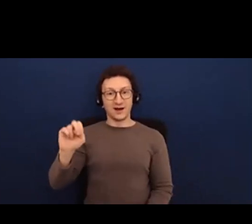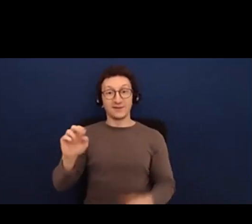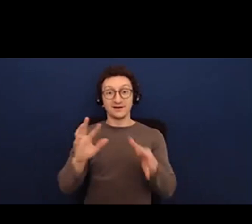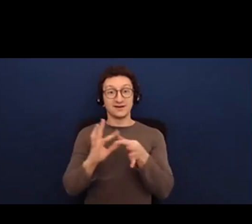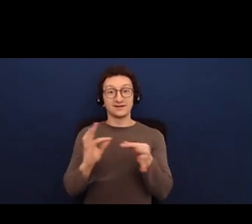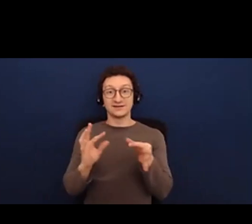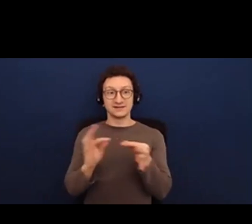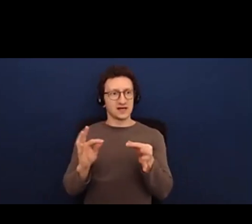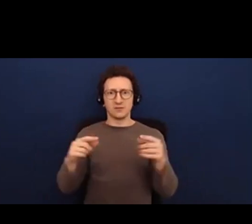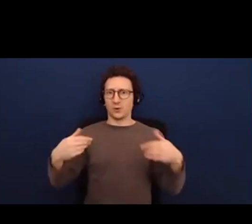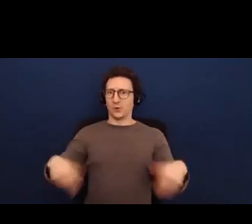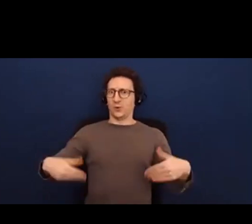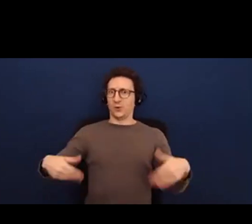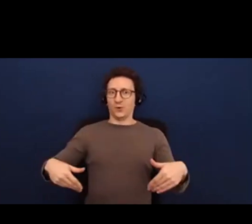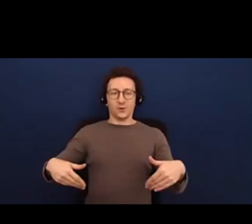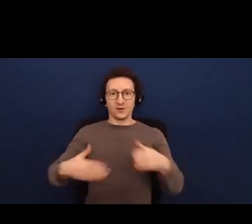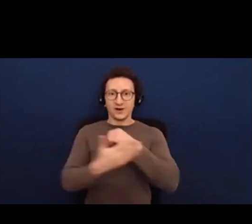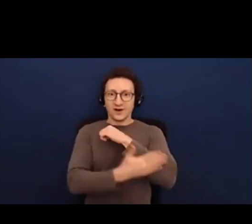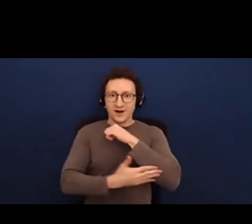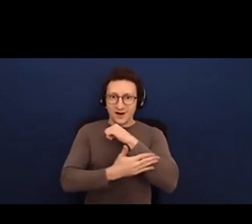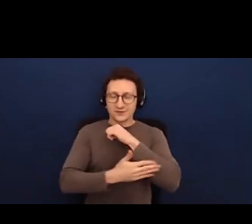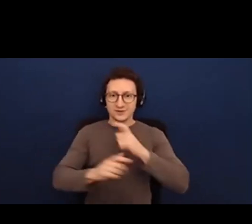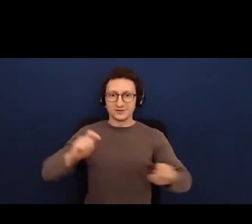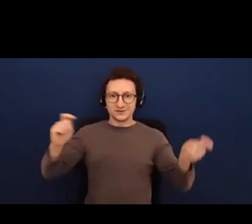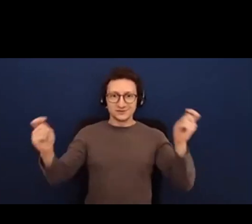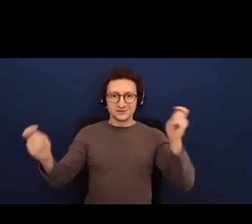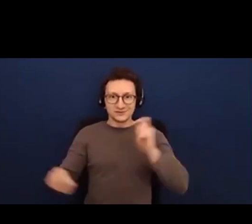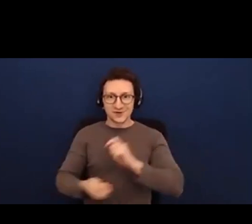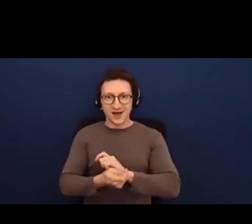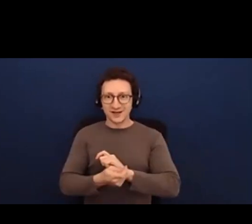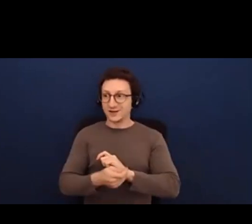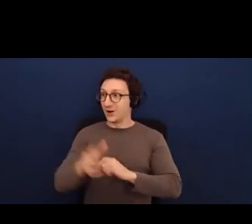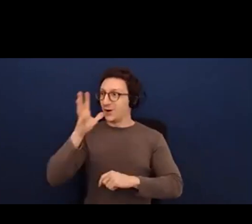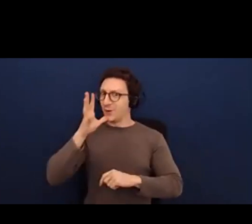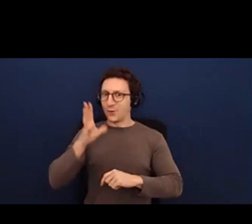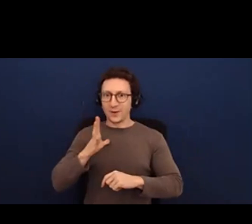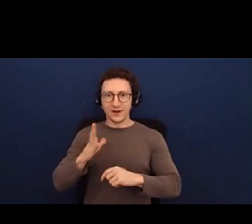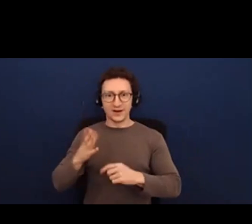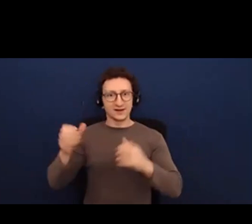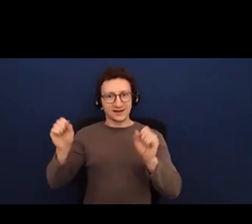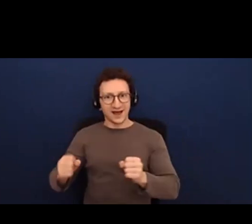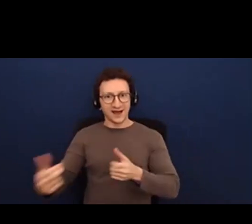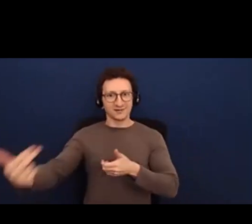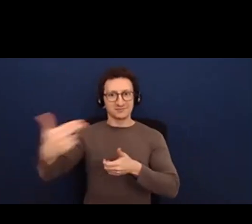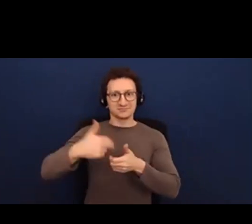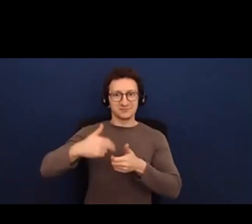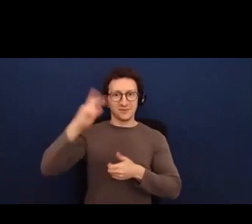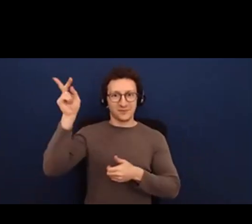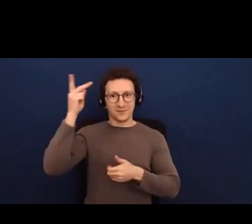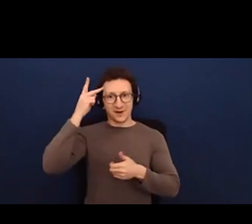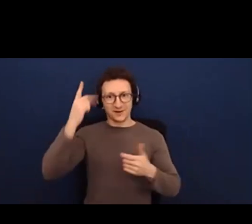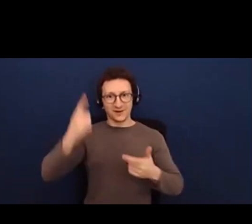the changes and the importance of women entering politics. And we, of course, with